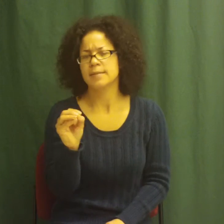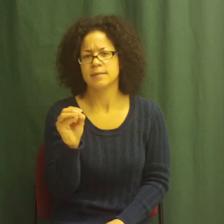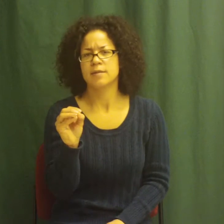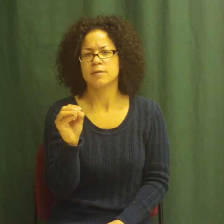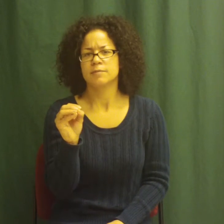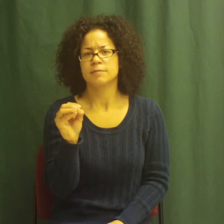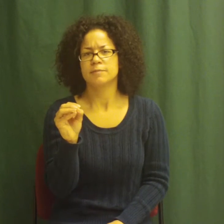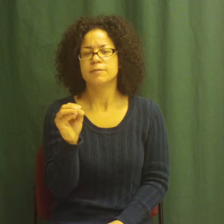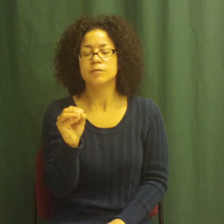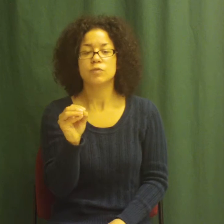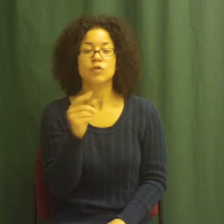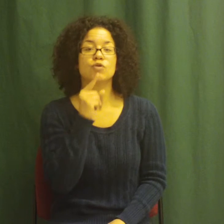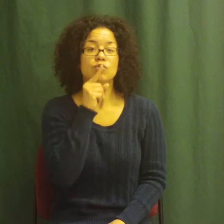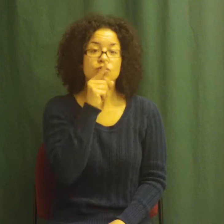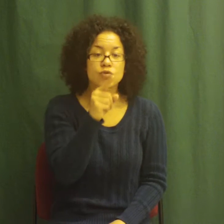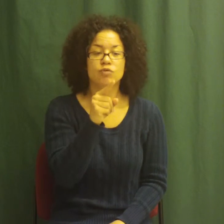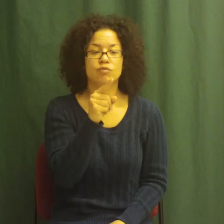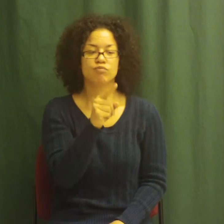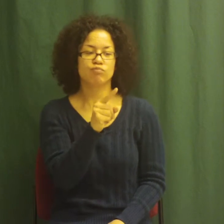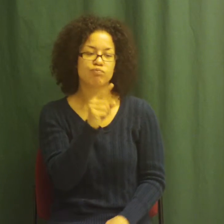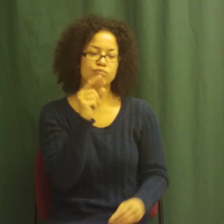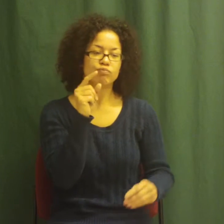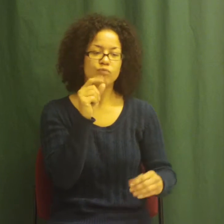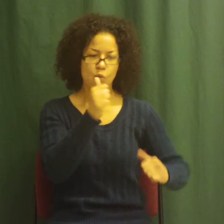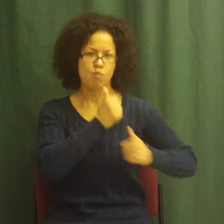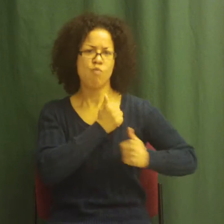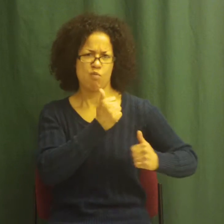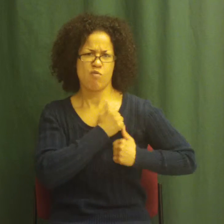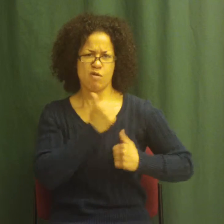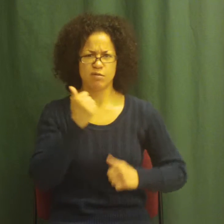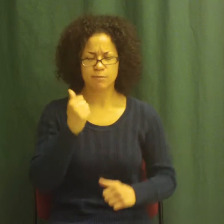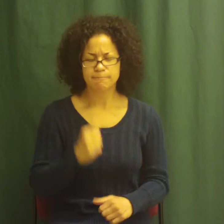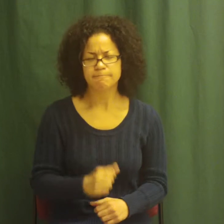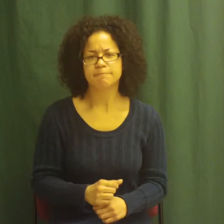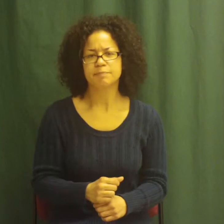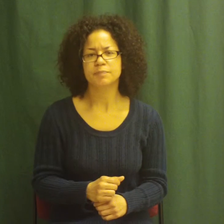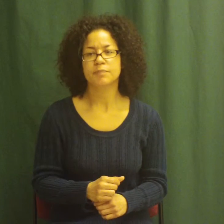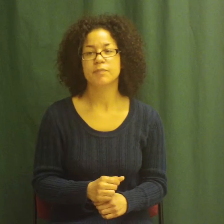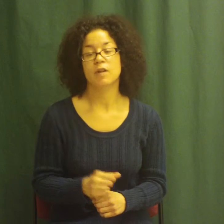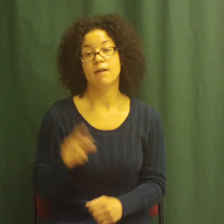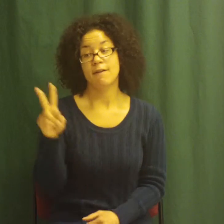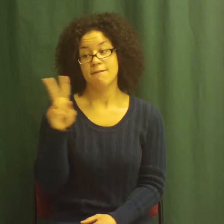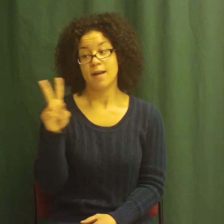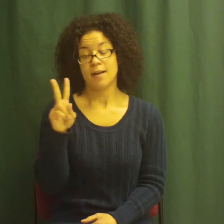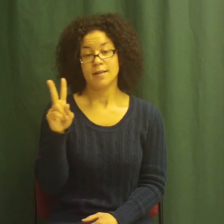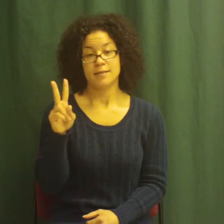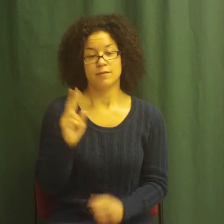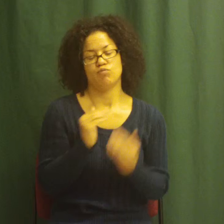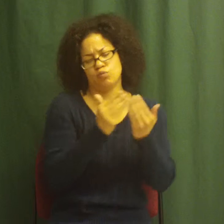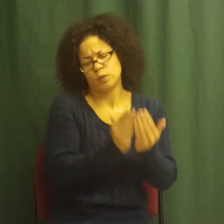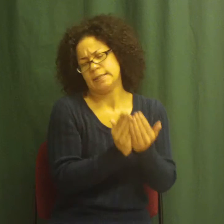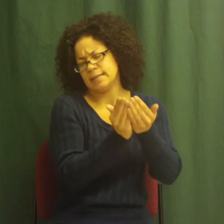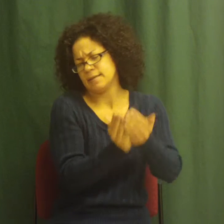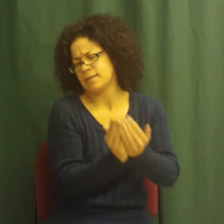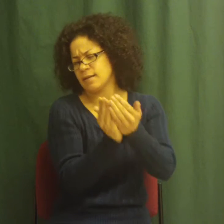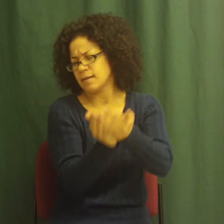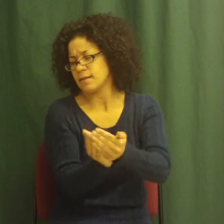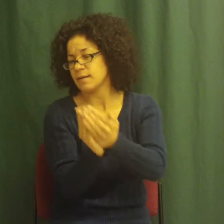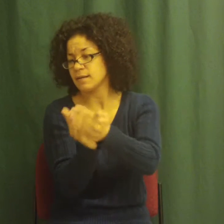craftsmen, and traders. For the Vikings who took to sea, pillaging were